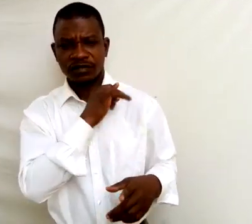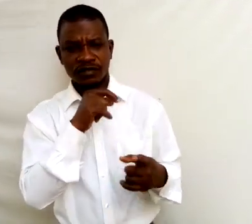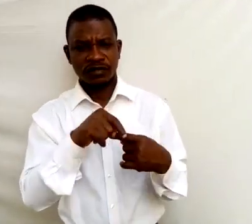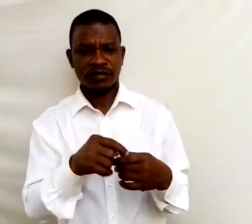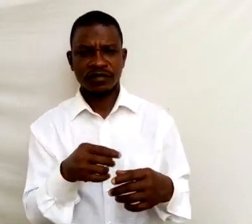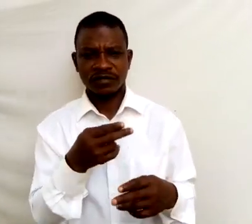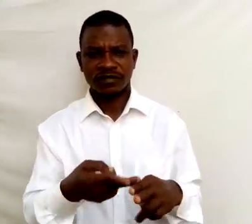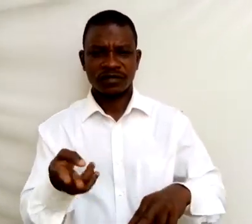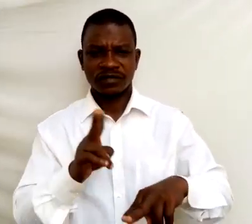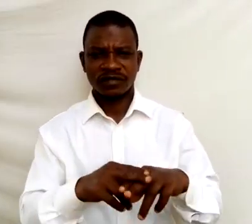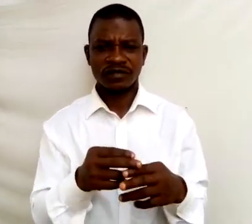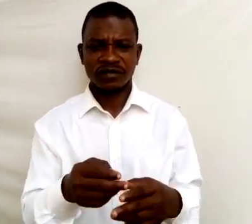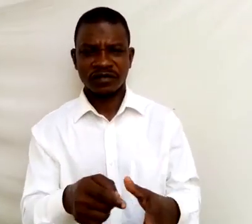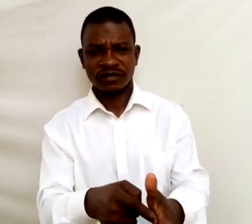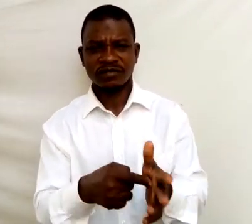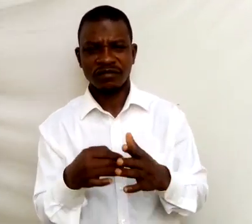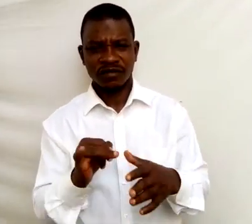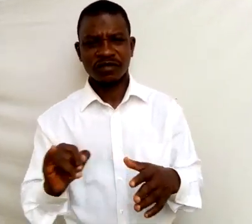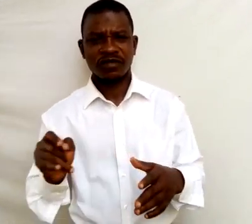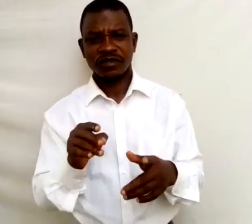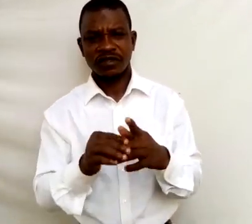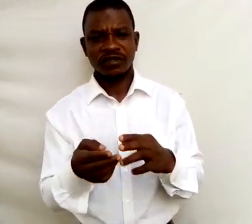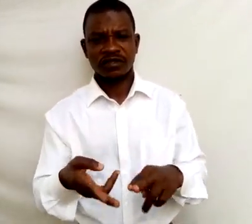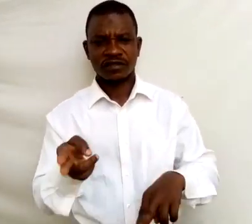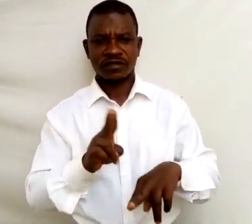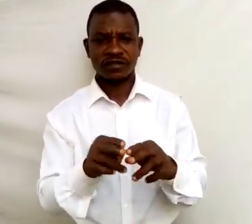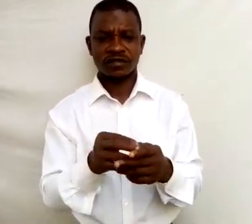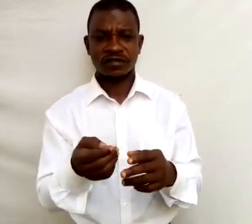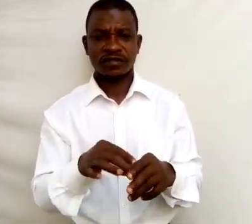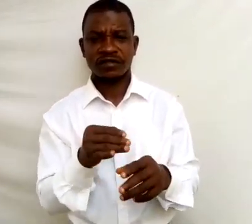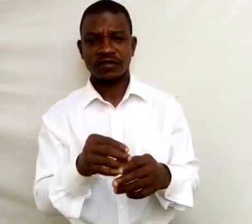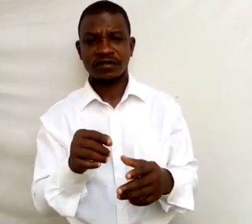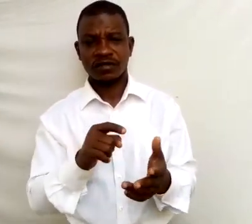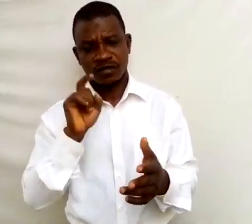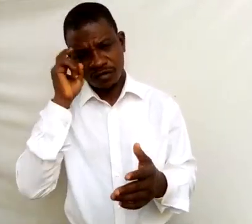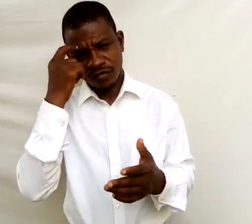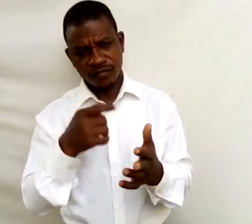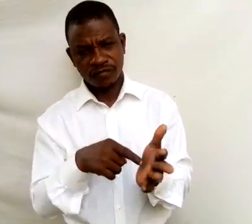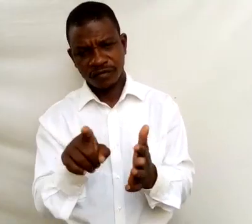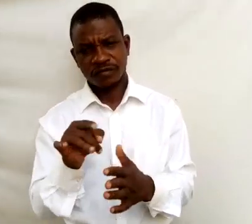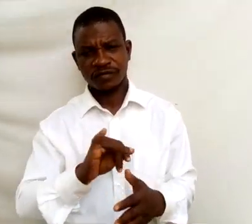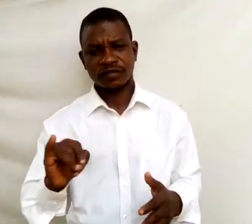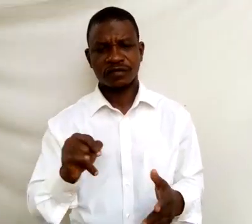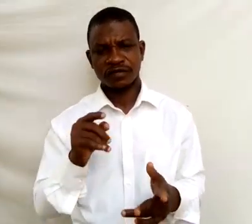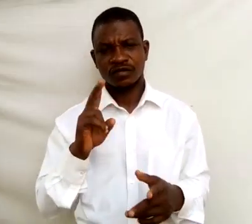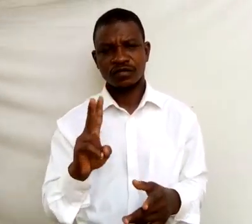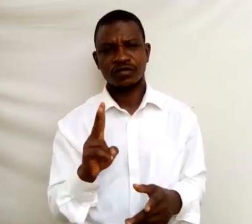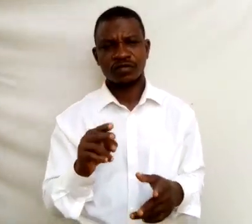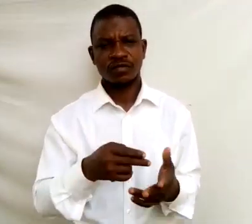borrowing as a result of increased government expenditure. 2. High interest